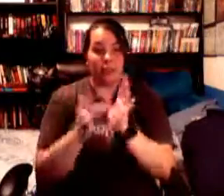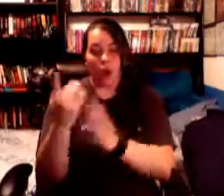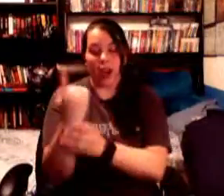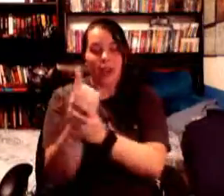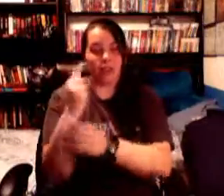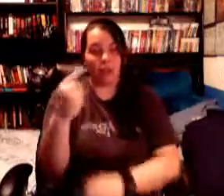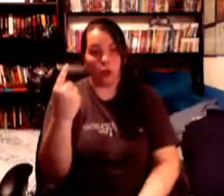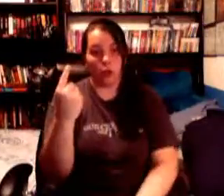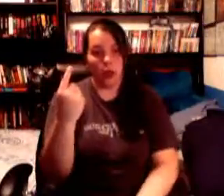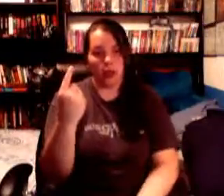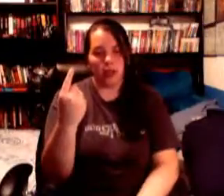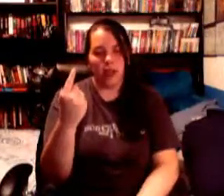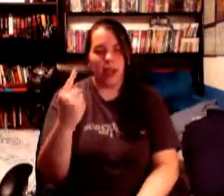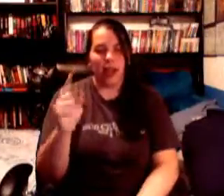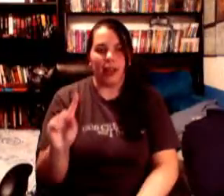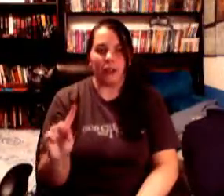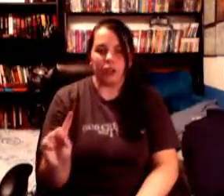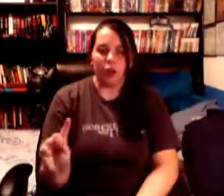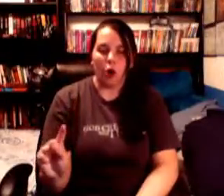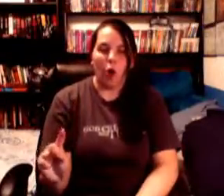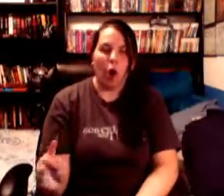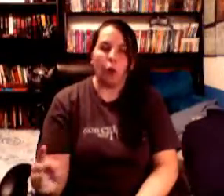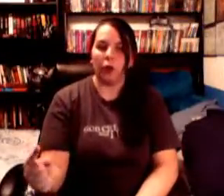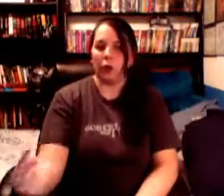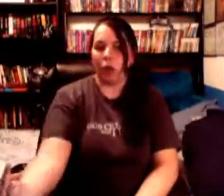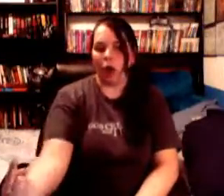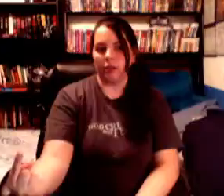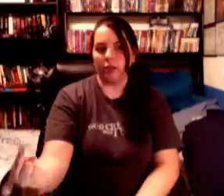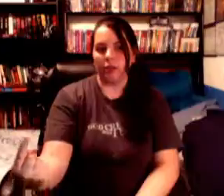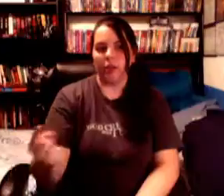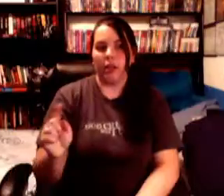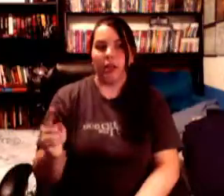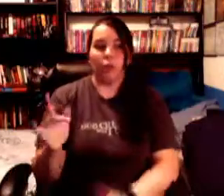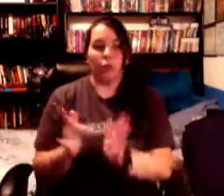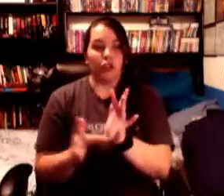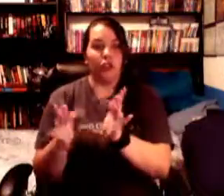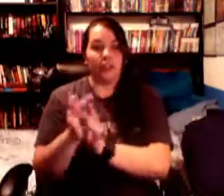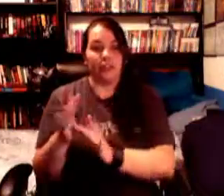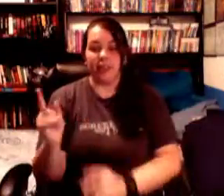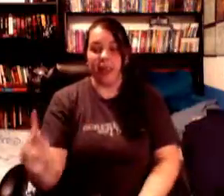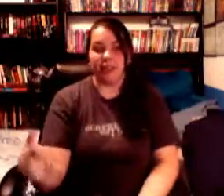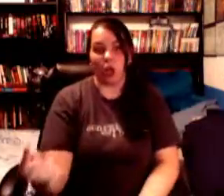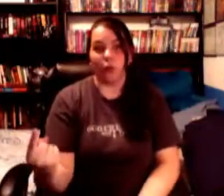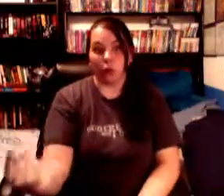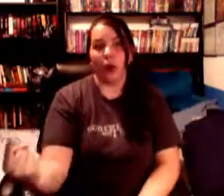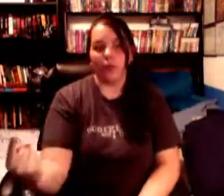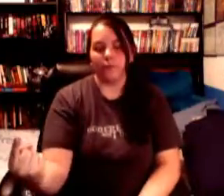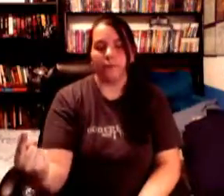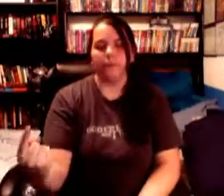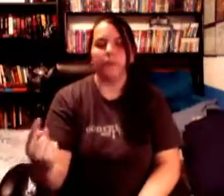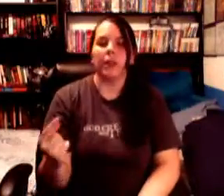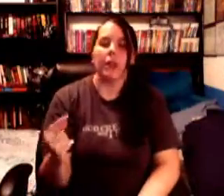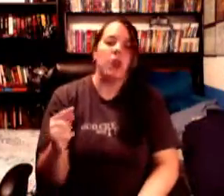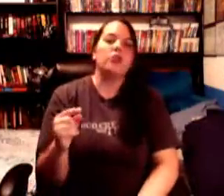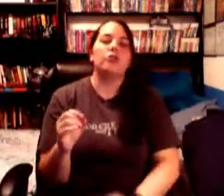our hand, the one, is going to show only one, where Jesus is the only one.